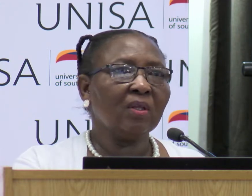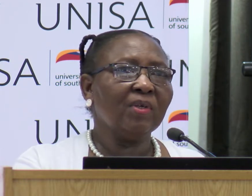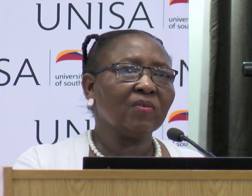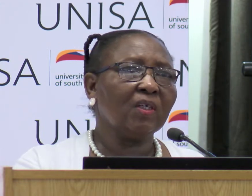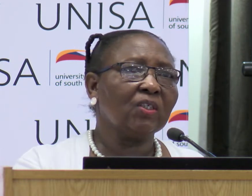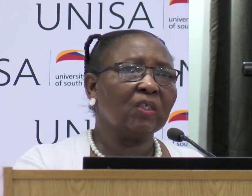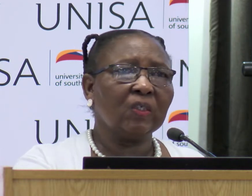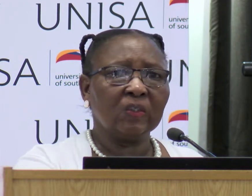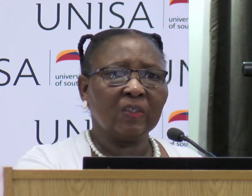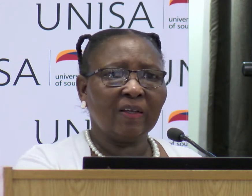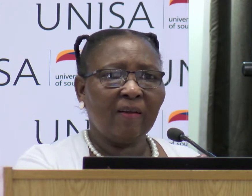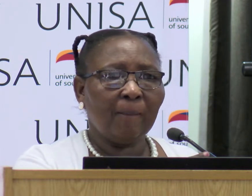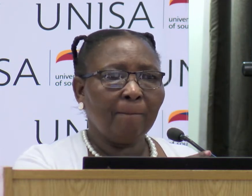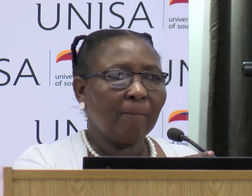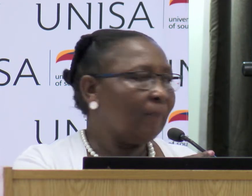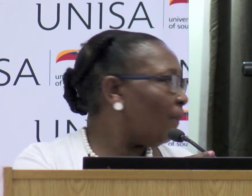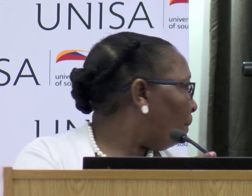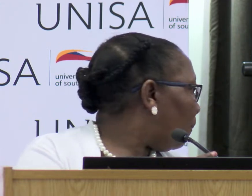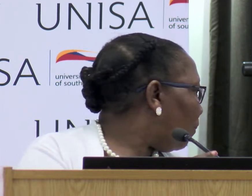What is the message?